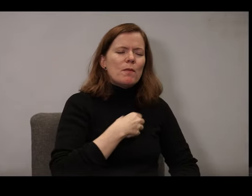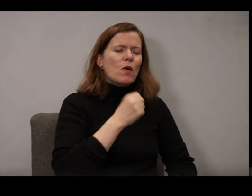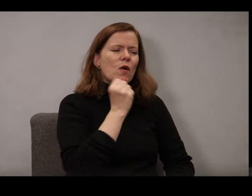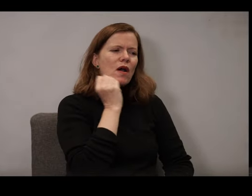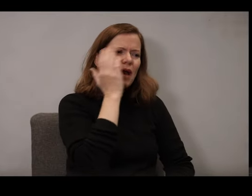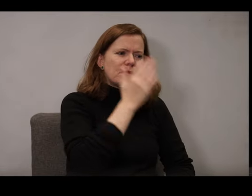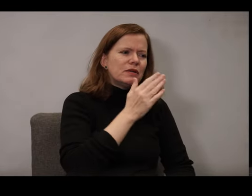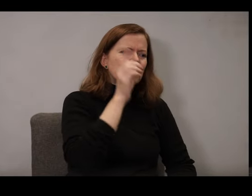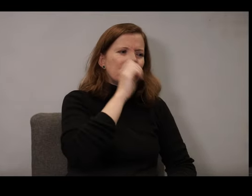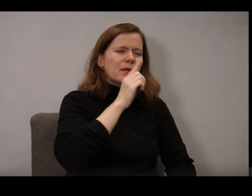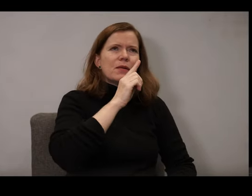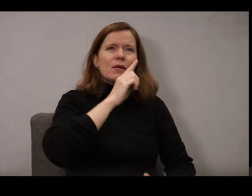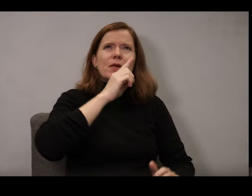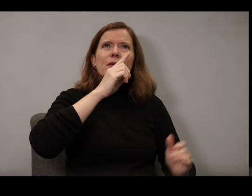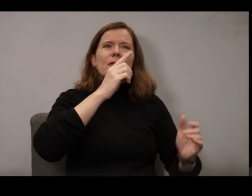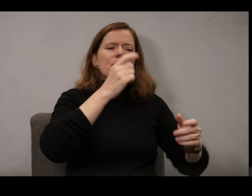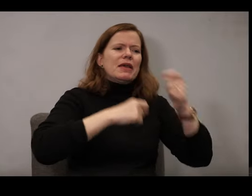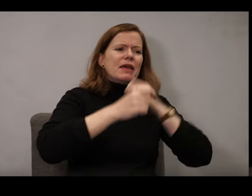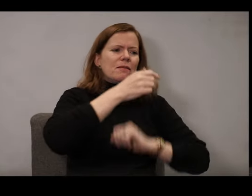in Christ.